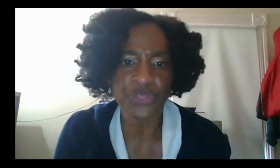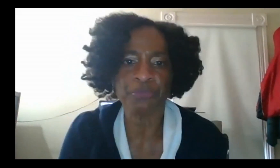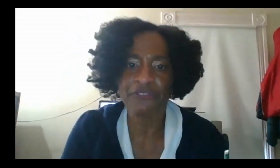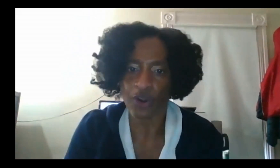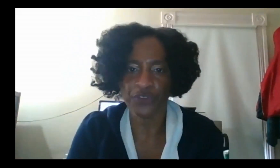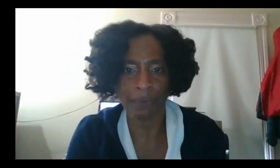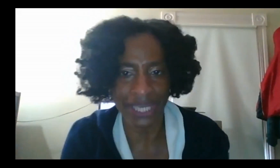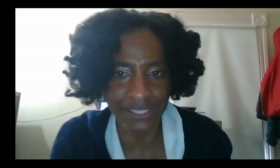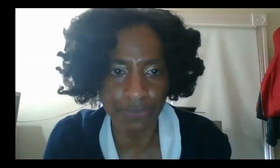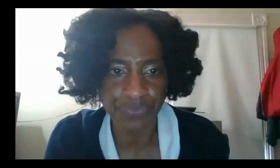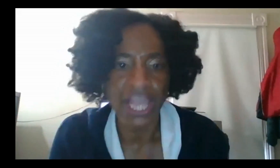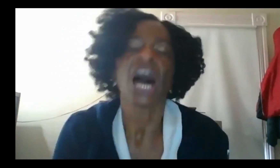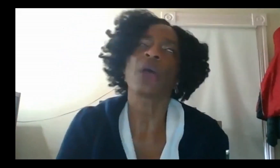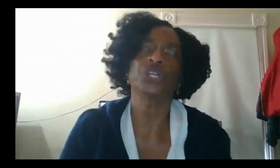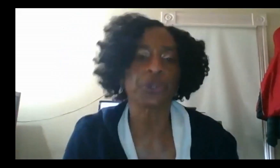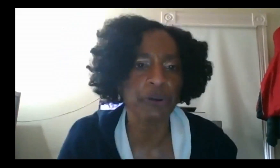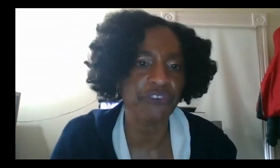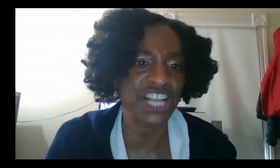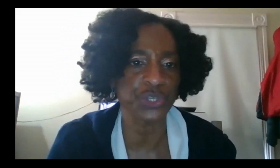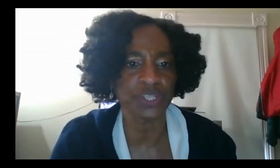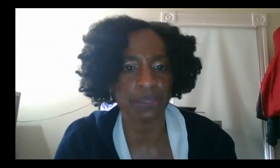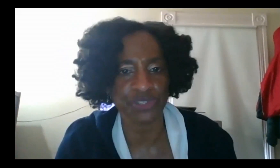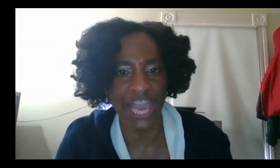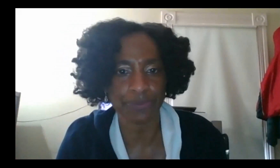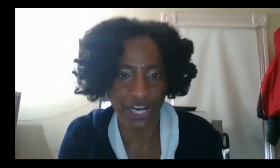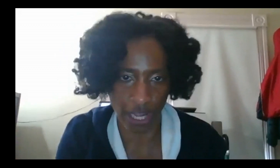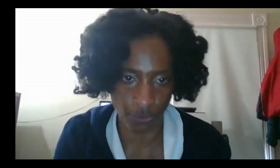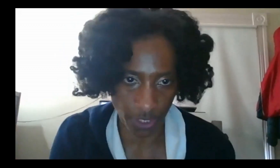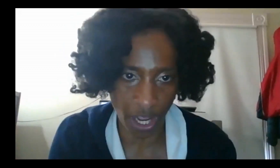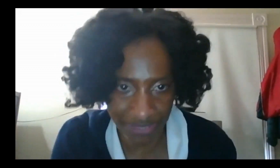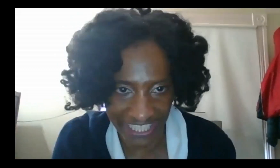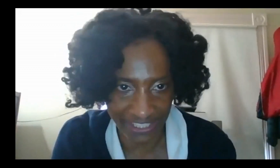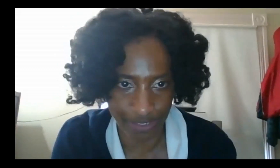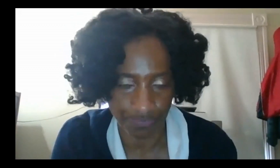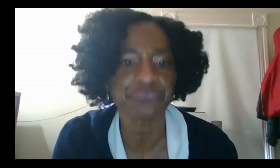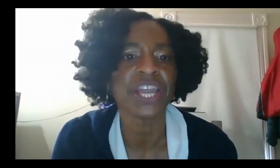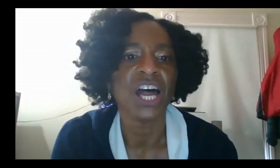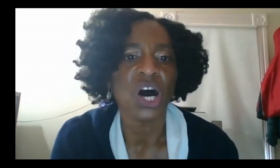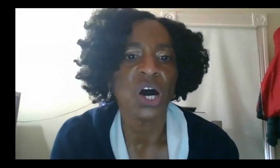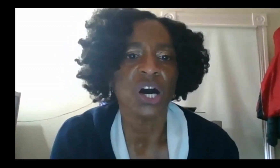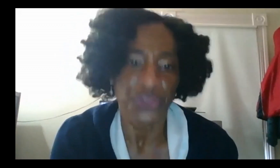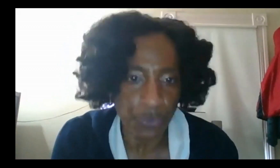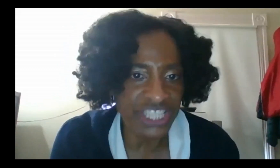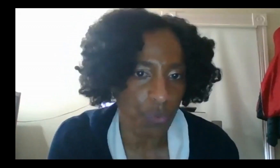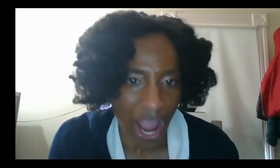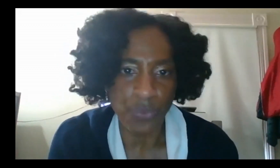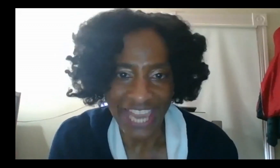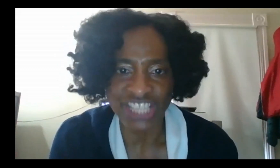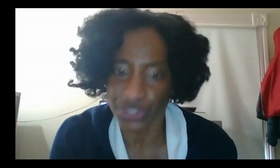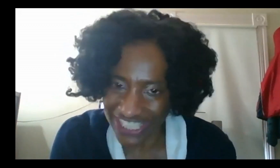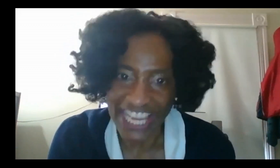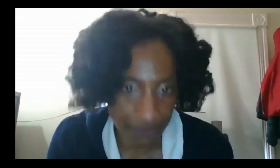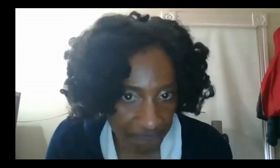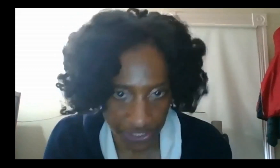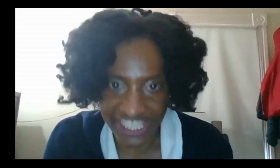Just bear with me for a few minutes. I want to provide you with some chapter updates. The reason why we